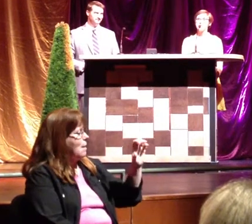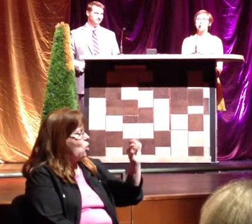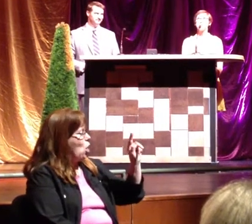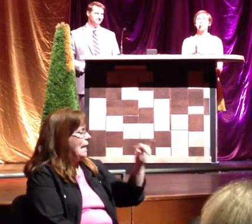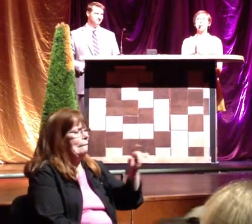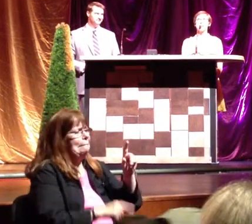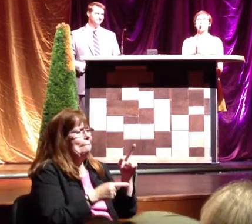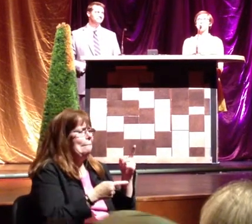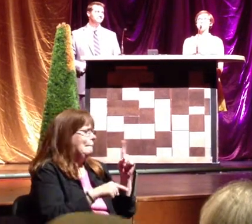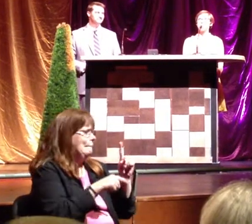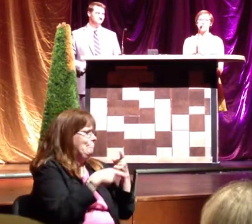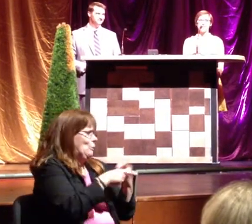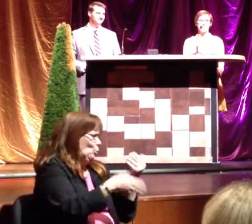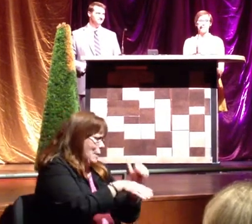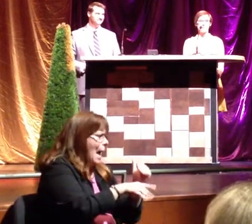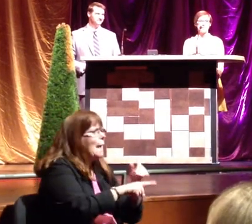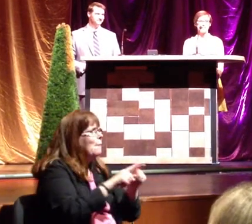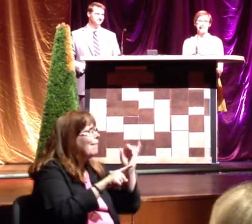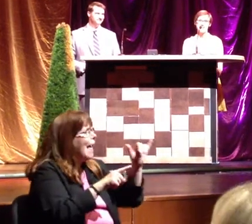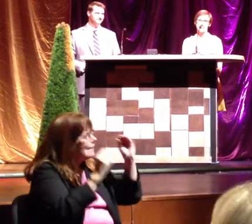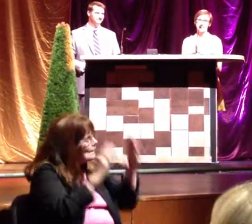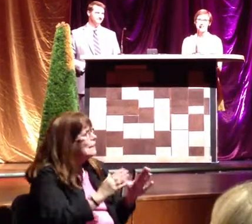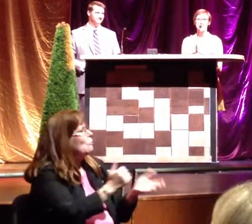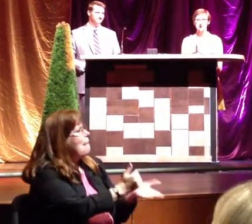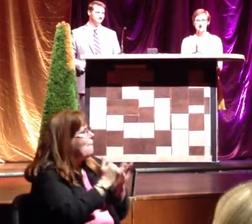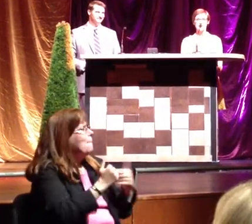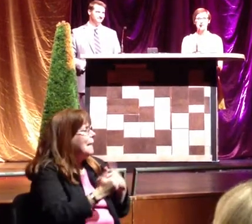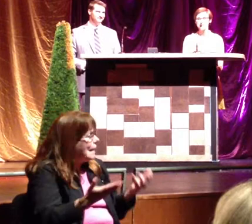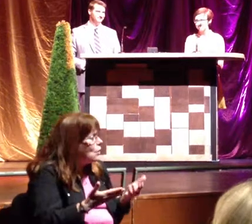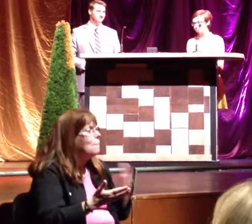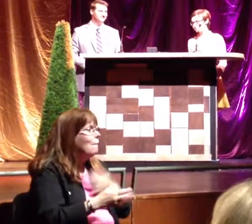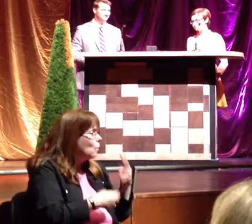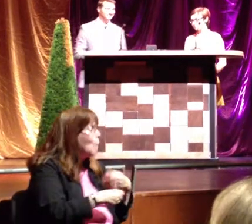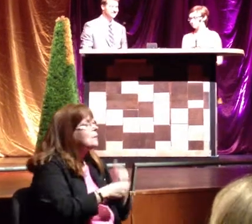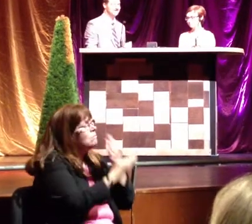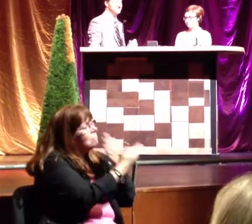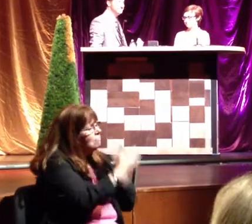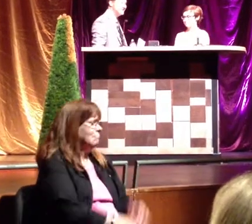offered me so much guidance and inspiration throughout my tenure at Ohlone. So thank you.